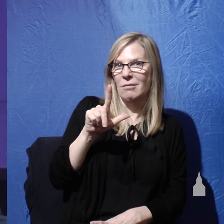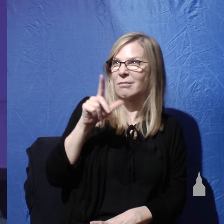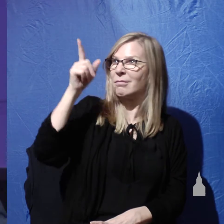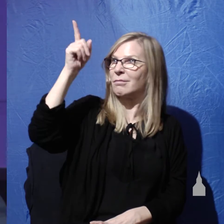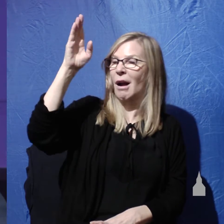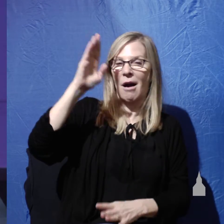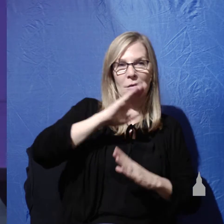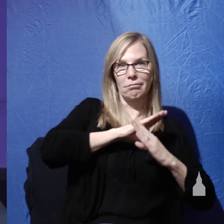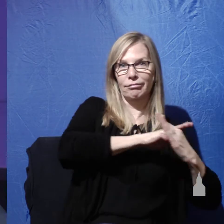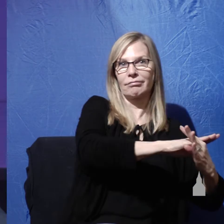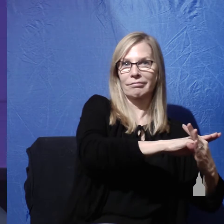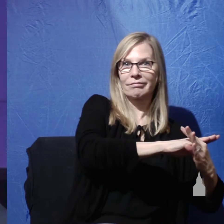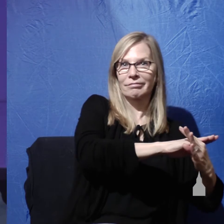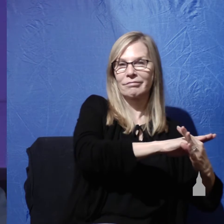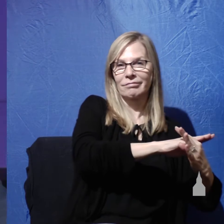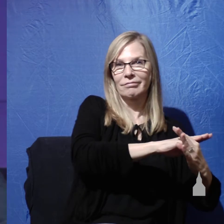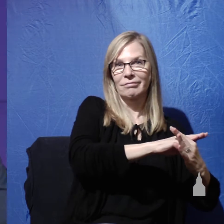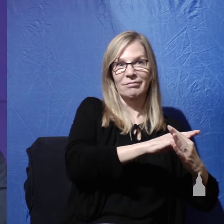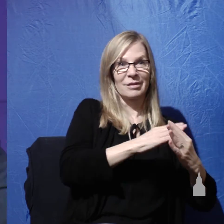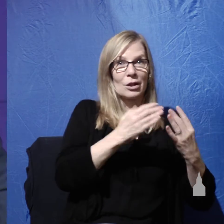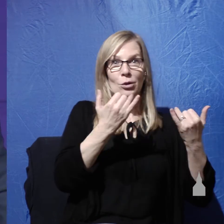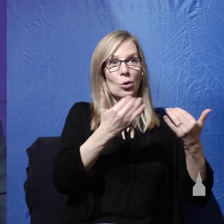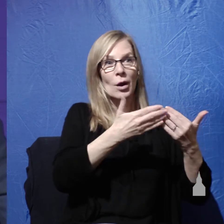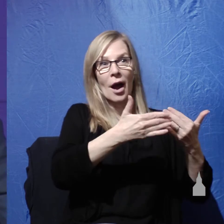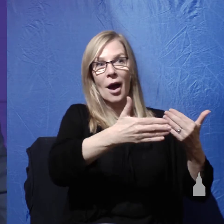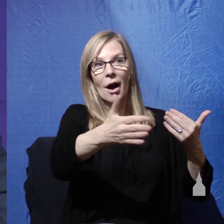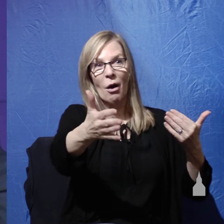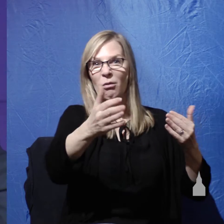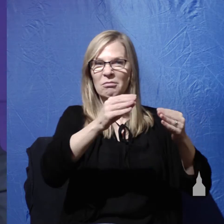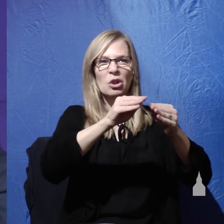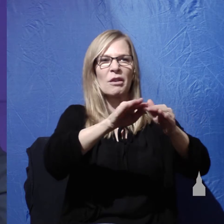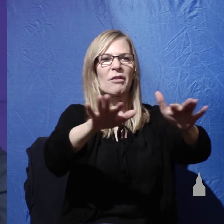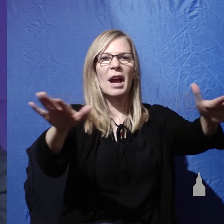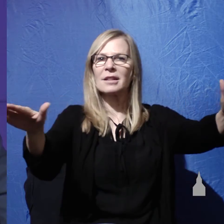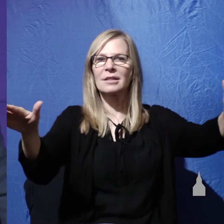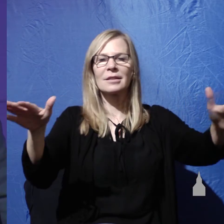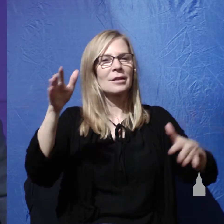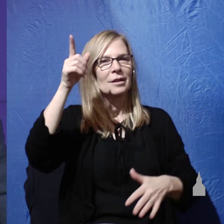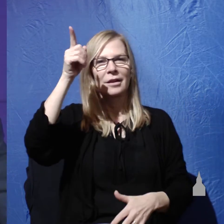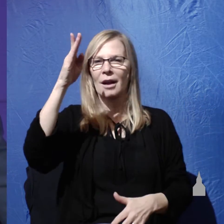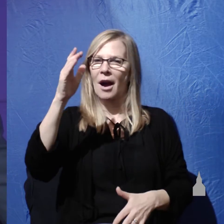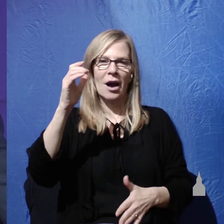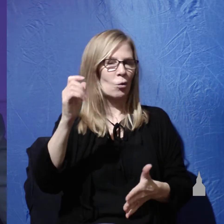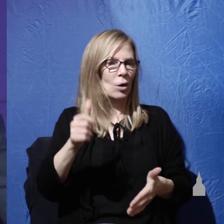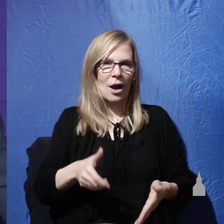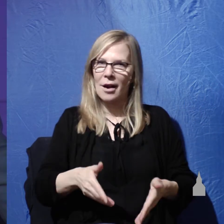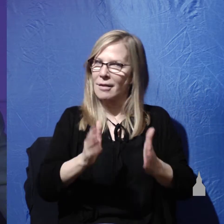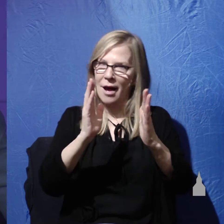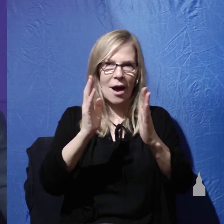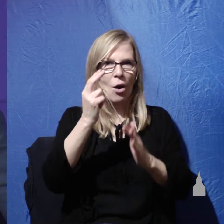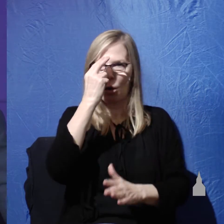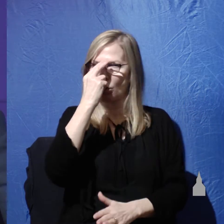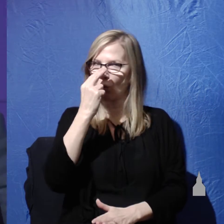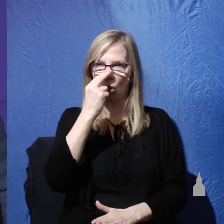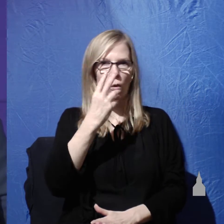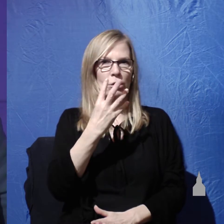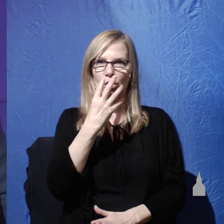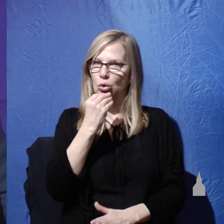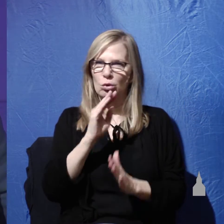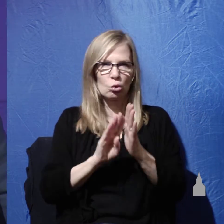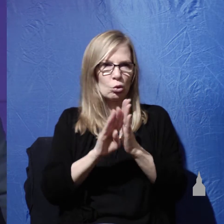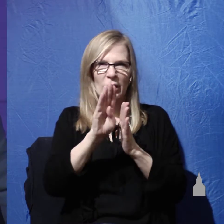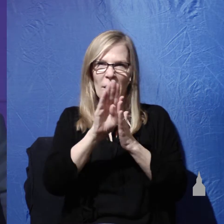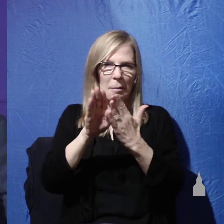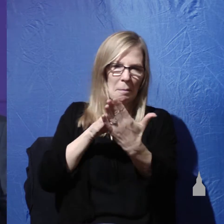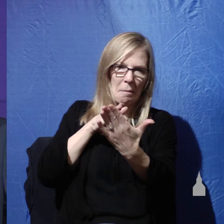preached. For the sake of advancing the gospel, God would not allow the Roman Jews to develop a